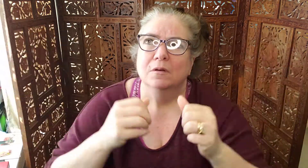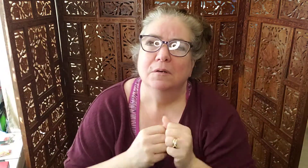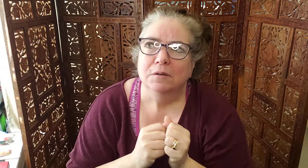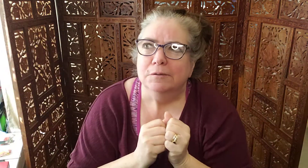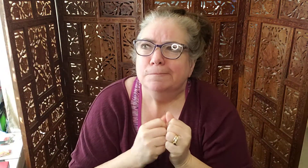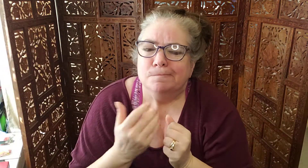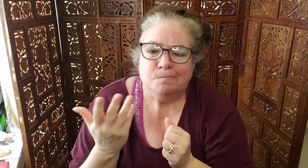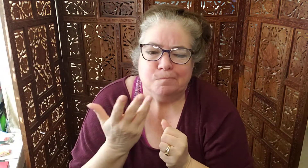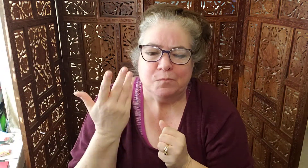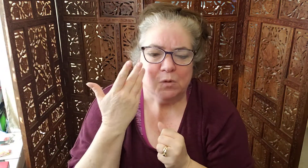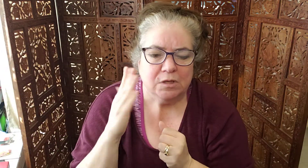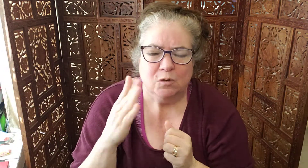I don't know.